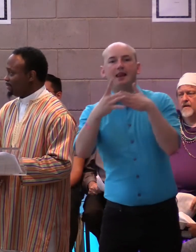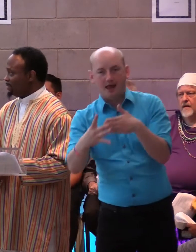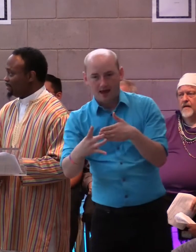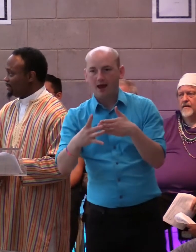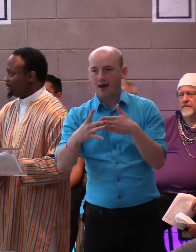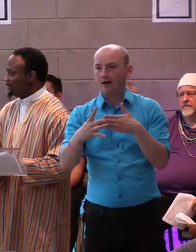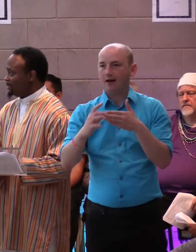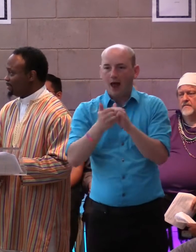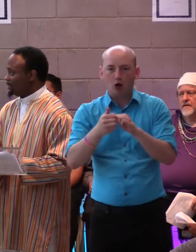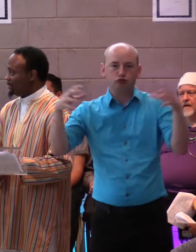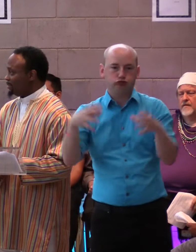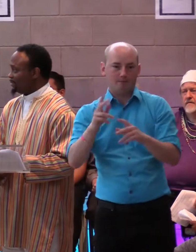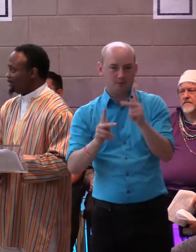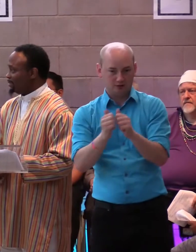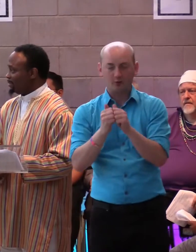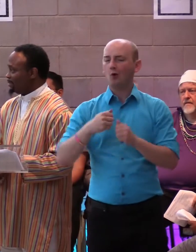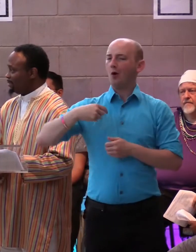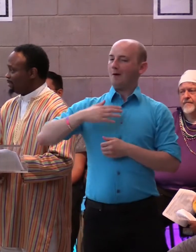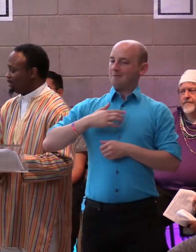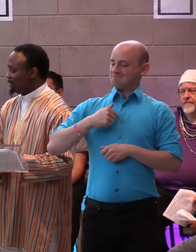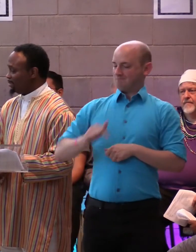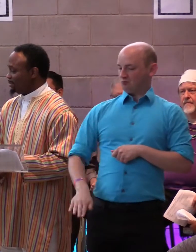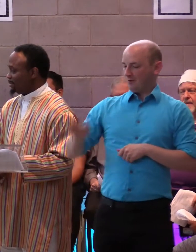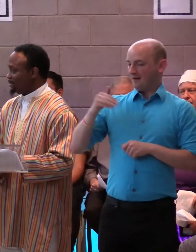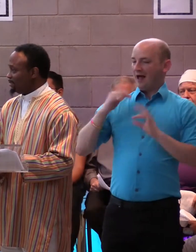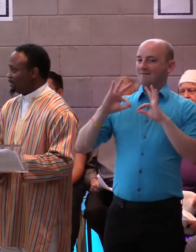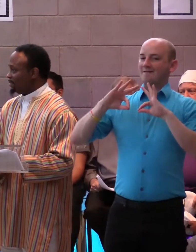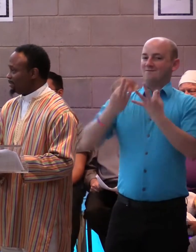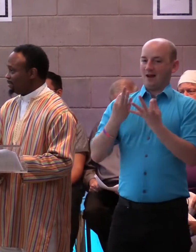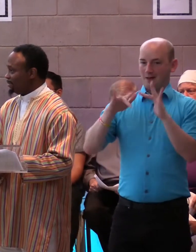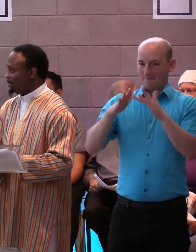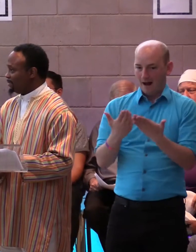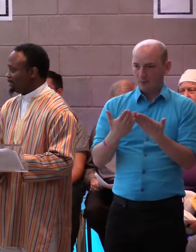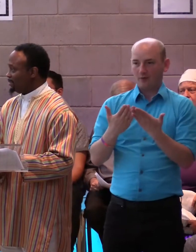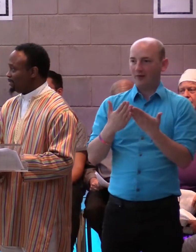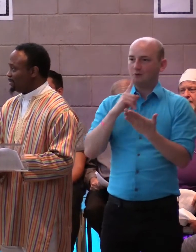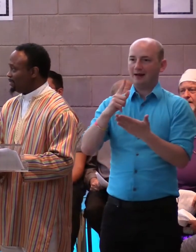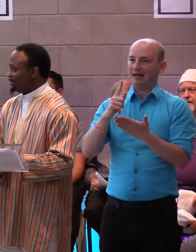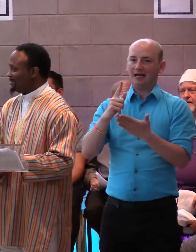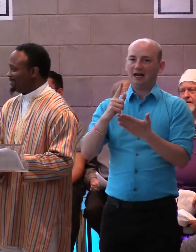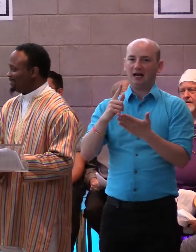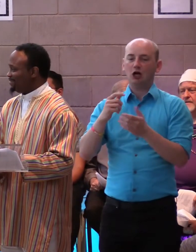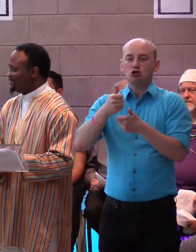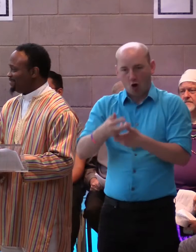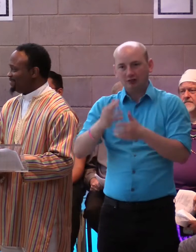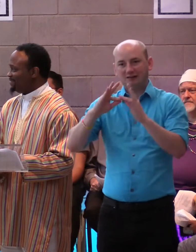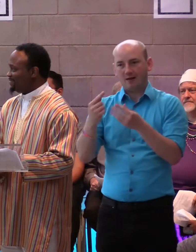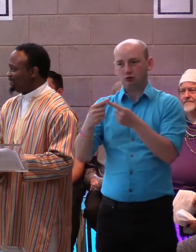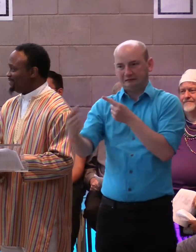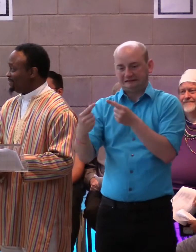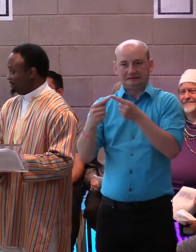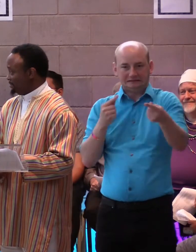grew up using a family Bible to drive people apart, and that is not my path anymore. I'm proudly a